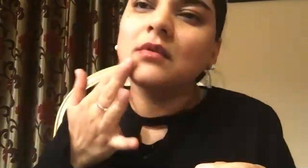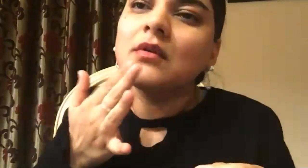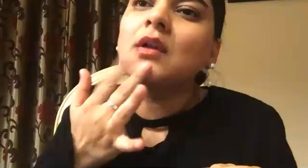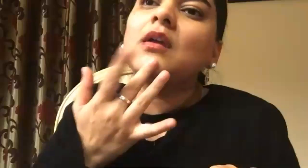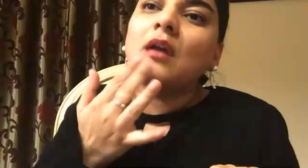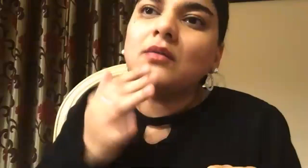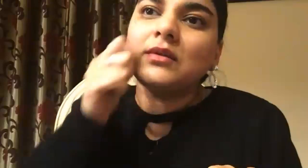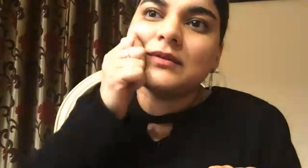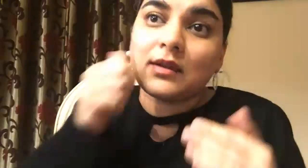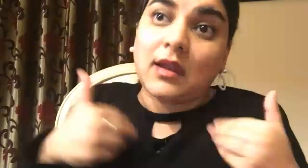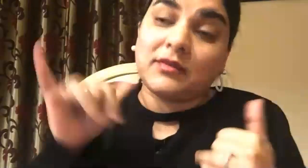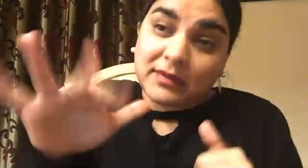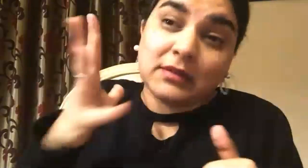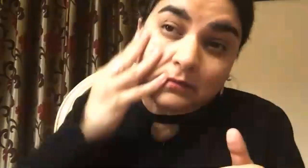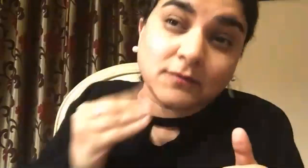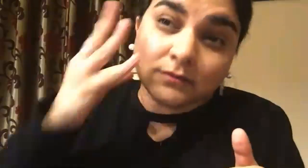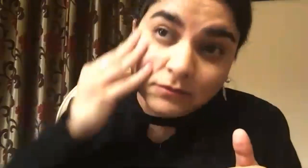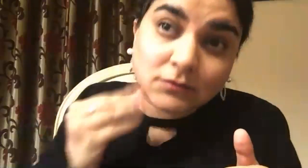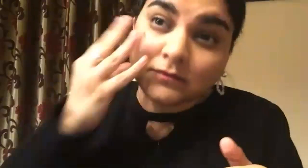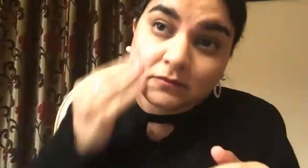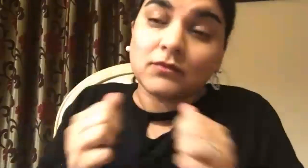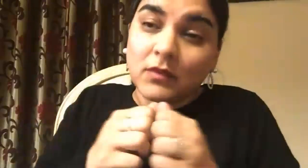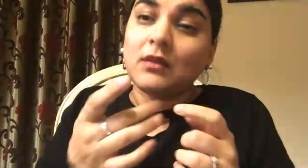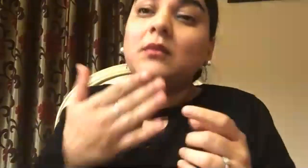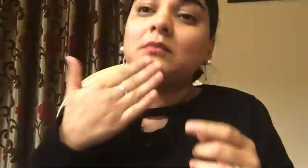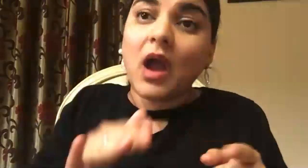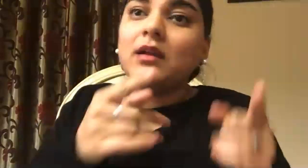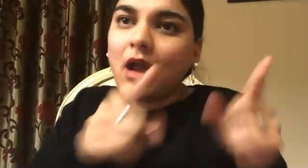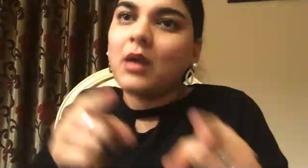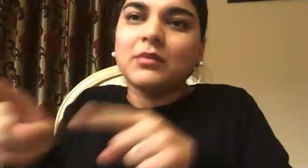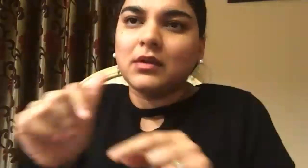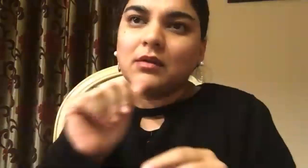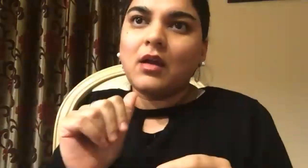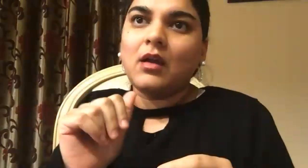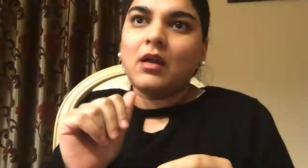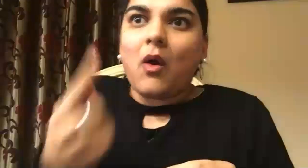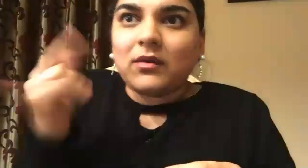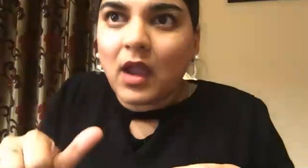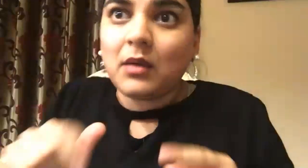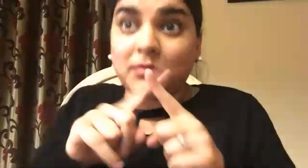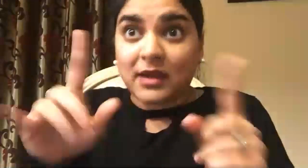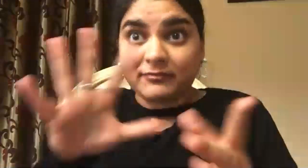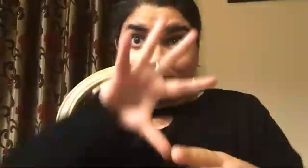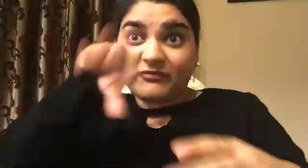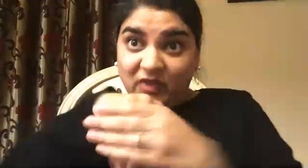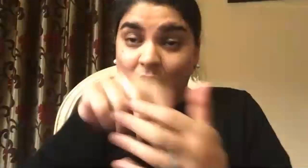And how it can become more of a unified community.